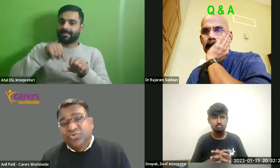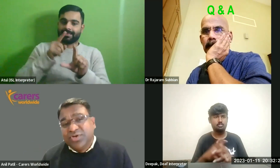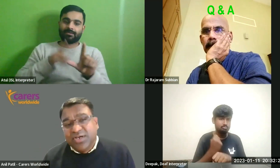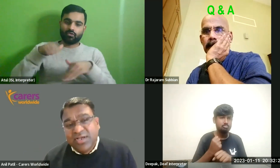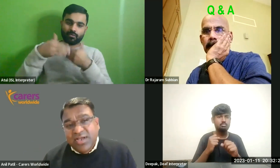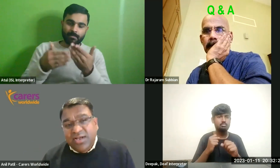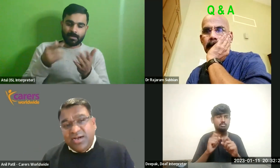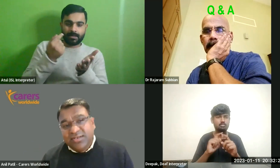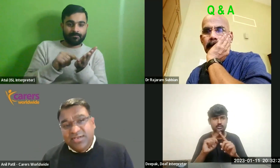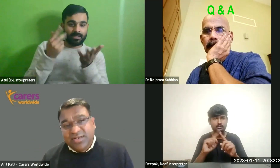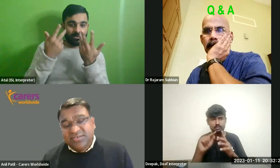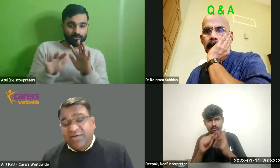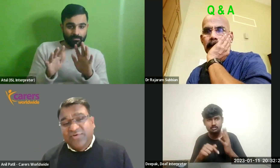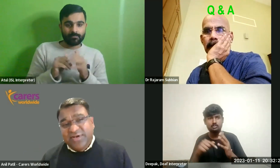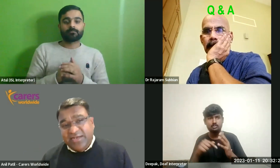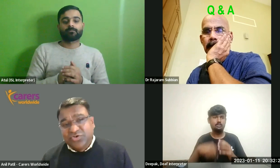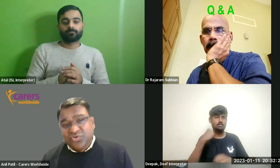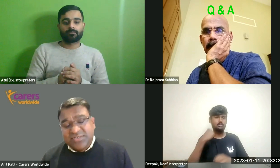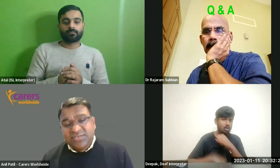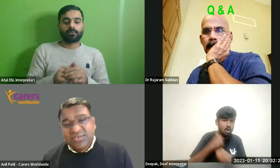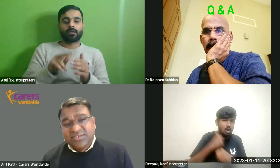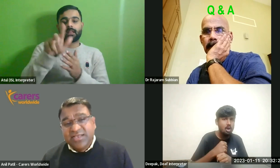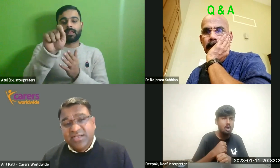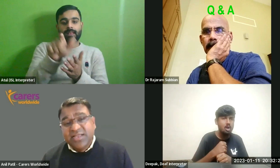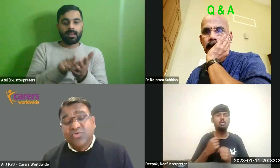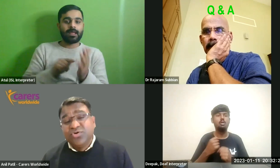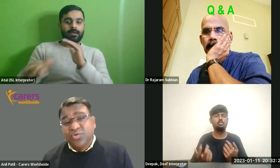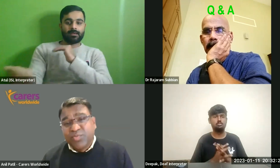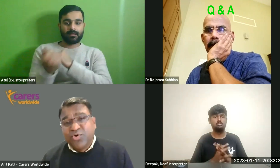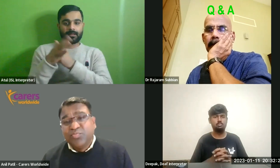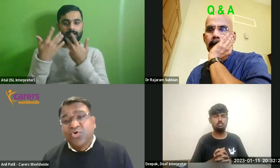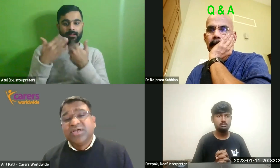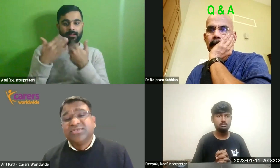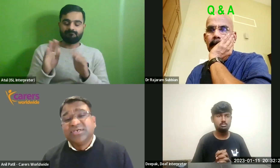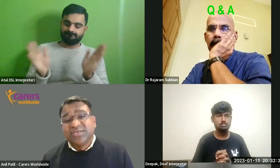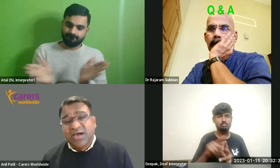just issued a draft letter to us saying that they are going to